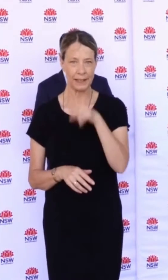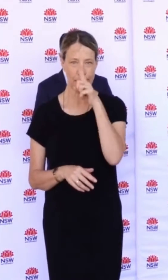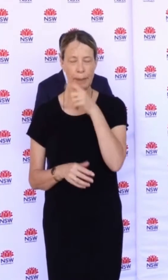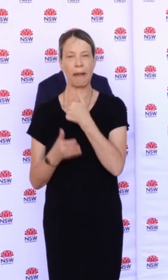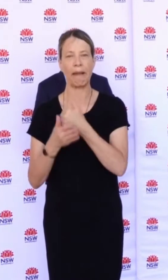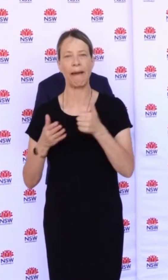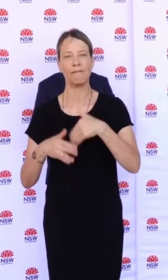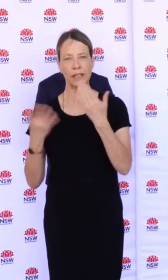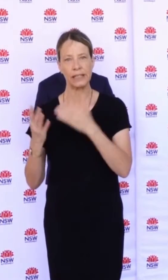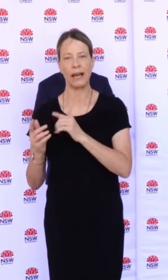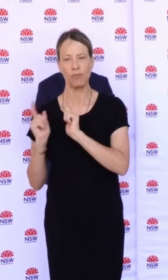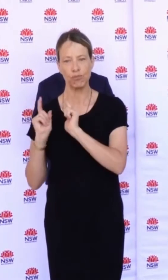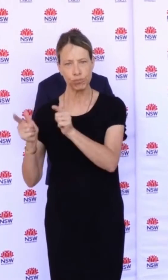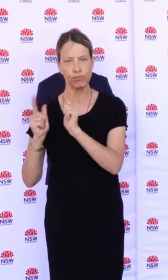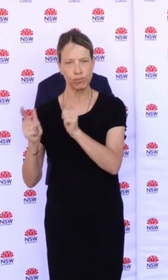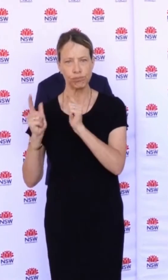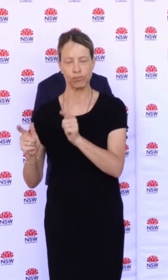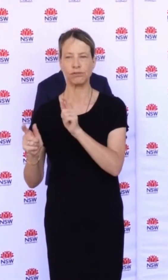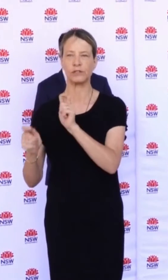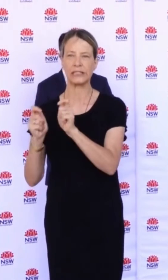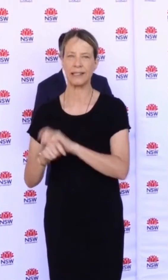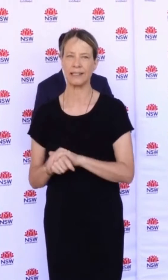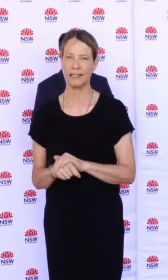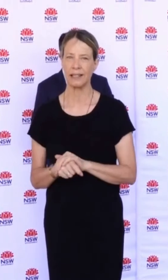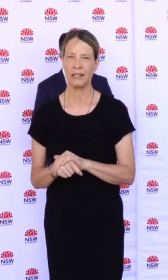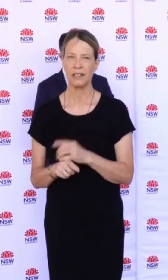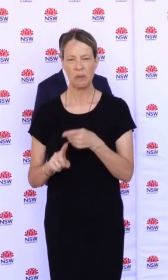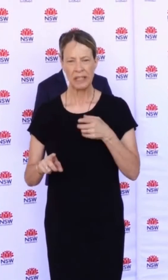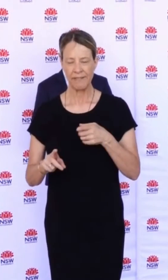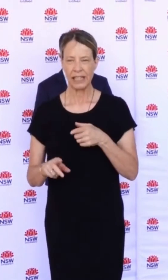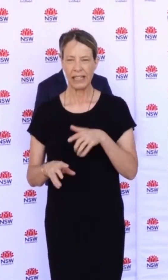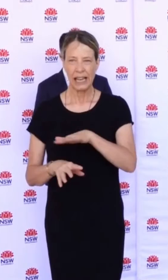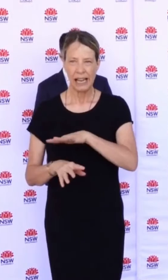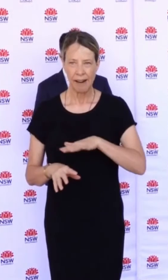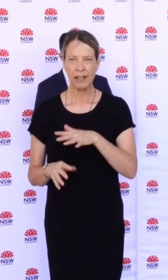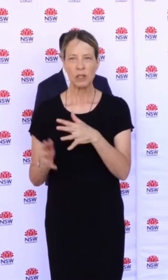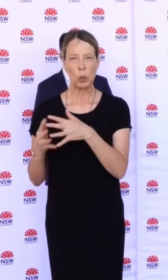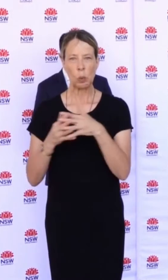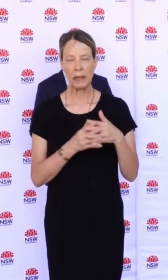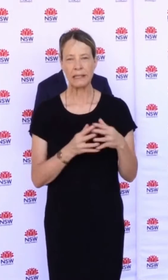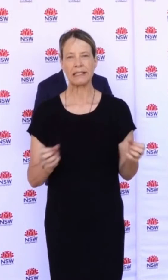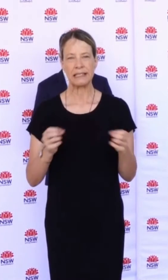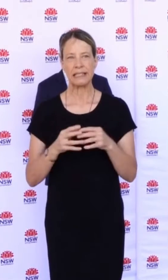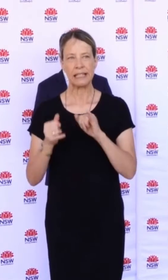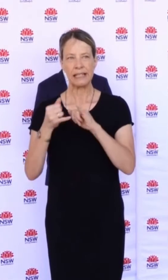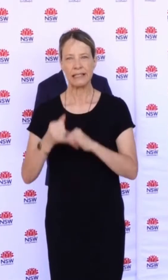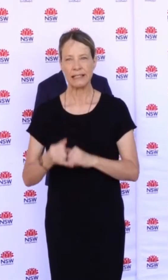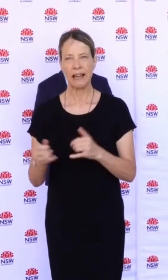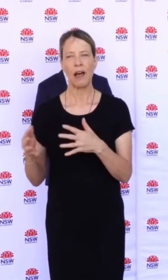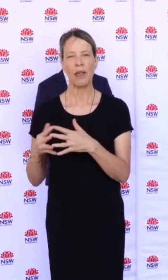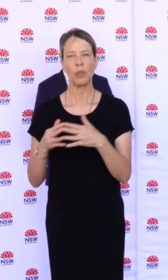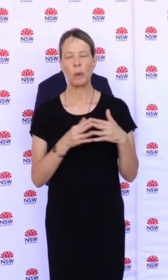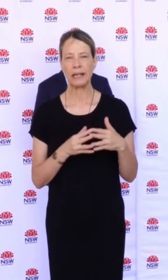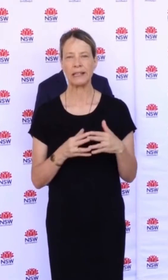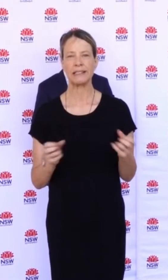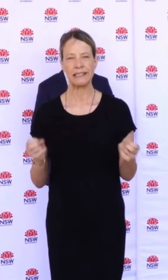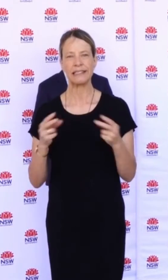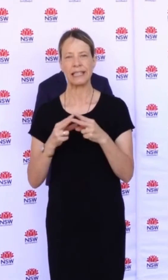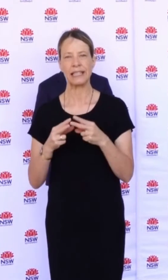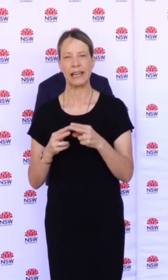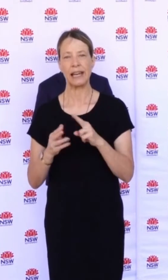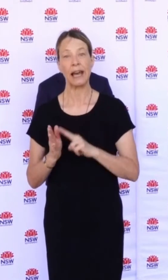seen recent cases, particularly in Western Sydney, parts of Southwest Sydney and the Northern Beaches, to